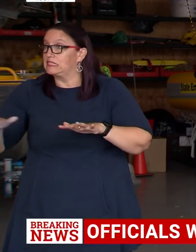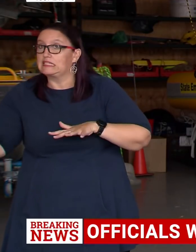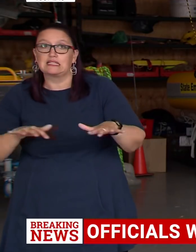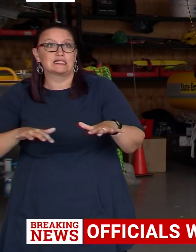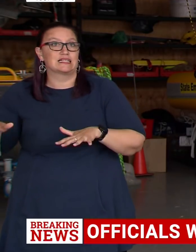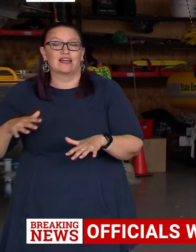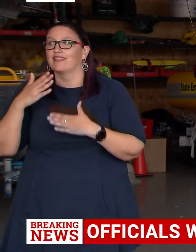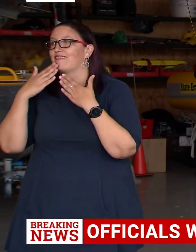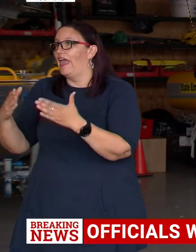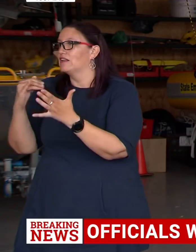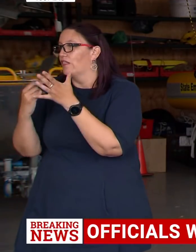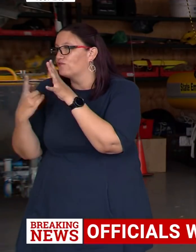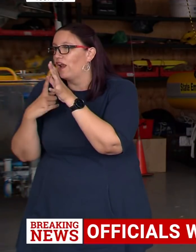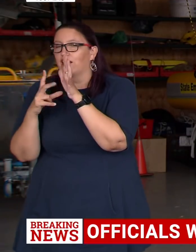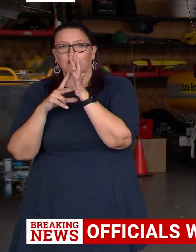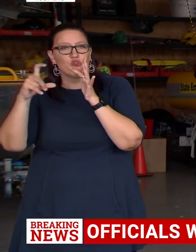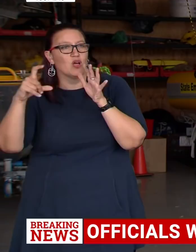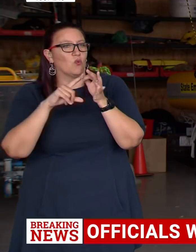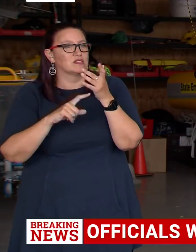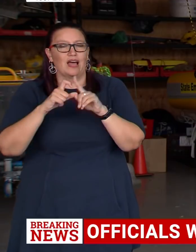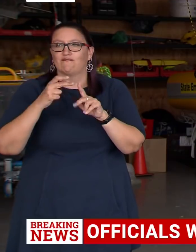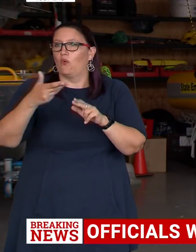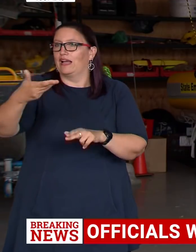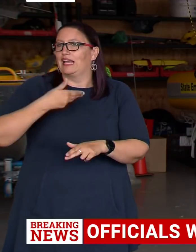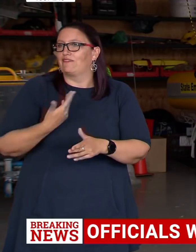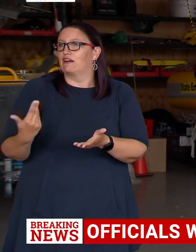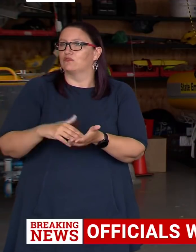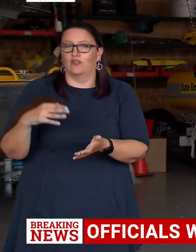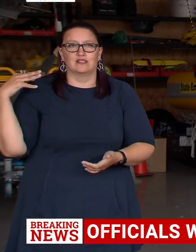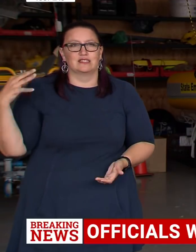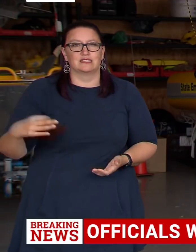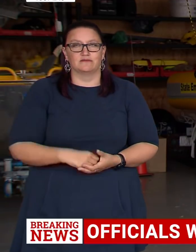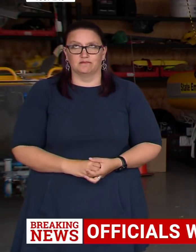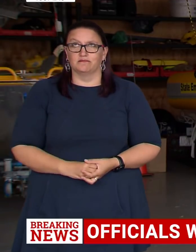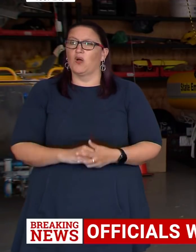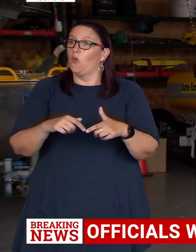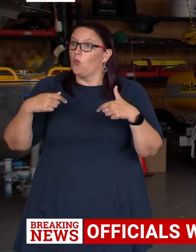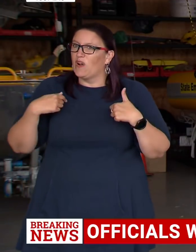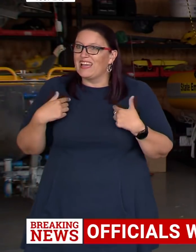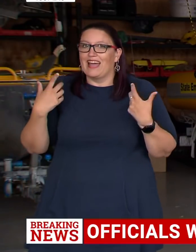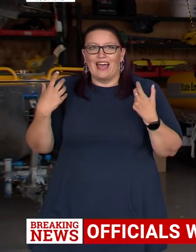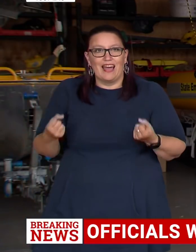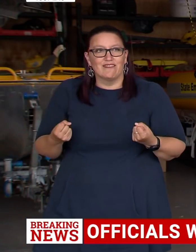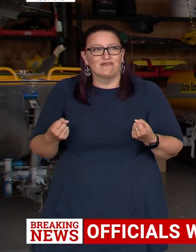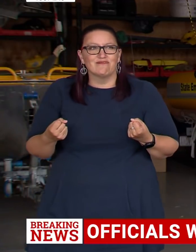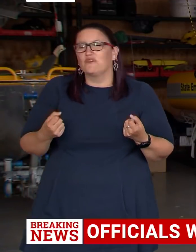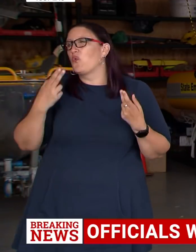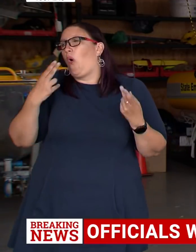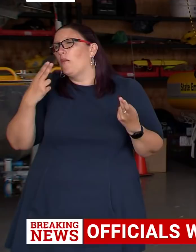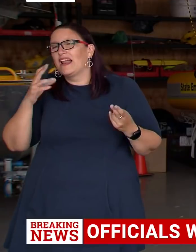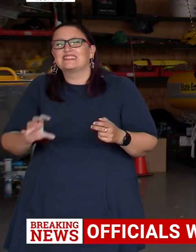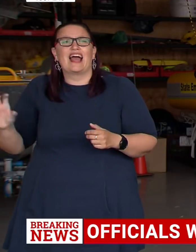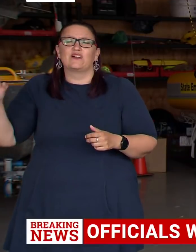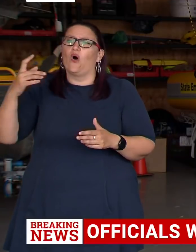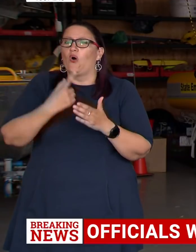deal with one localised flood issue. We're dealing with several, dozens in fact. If you count suburbs or local government areas, you're talking dozens